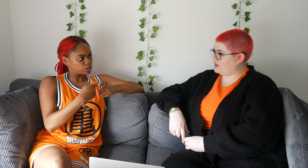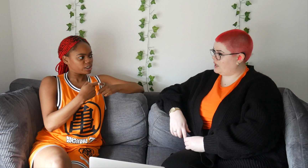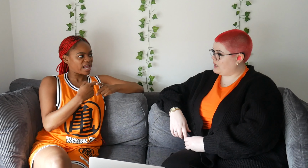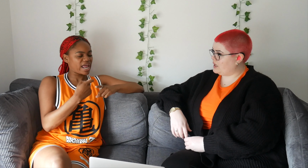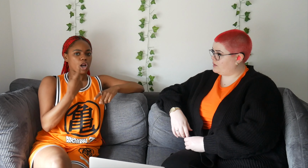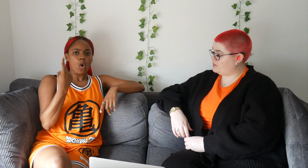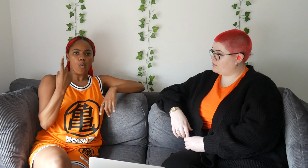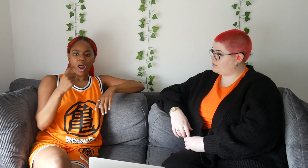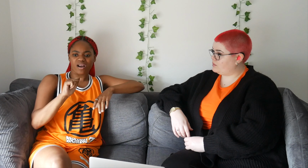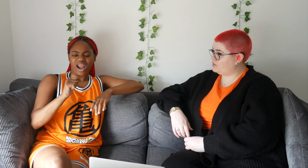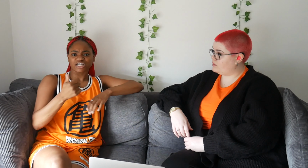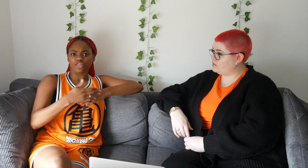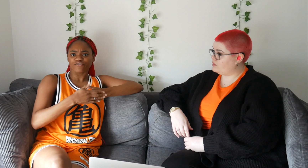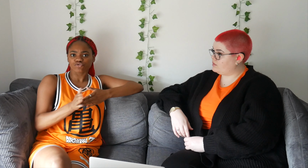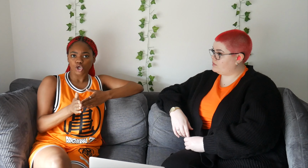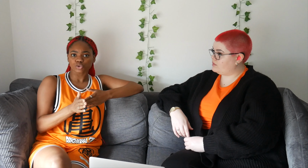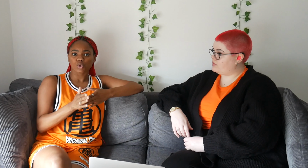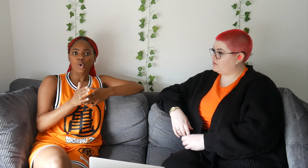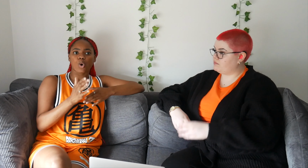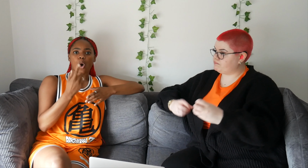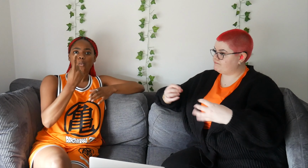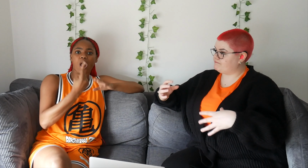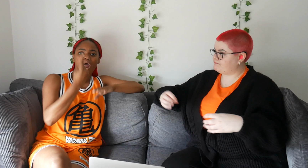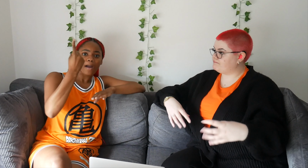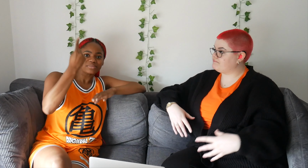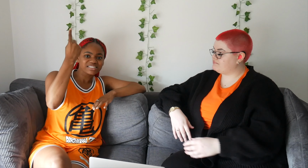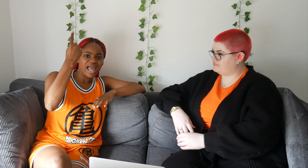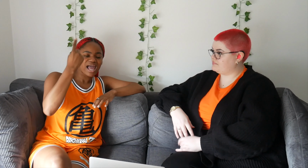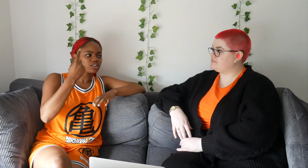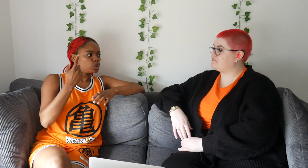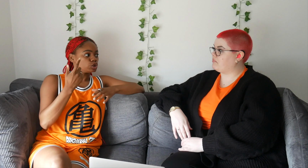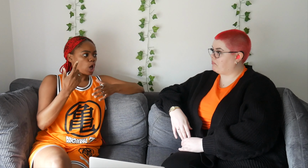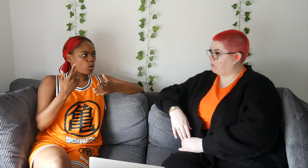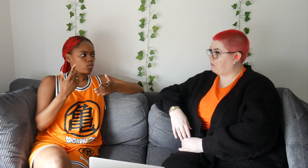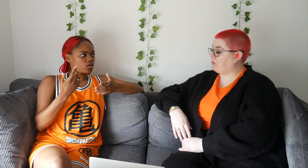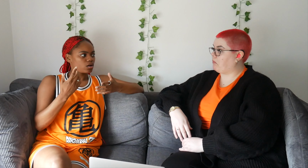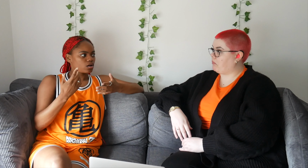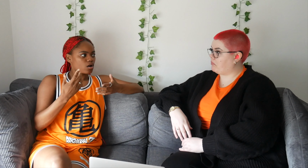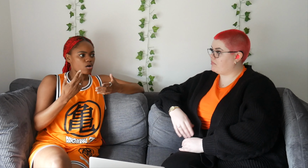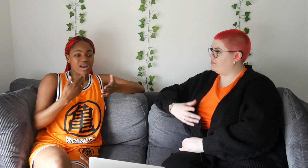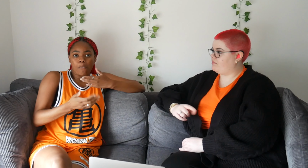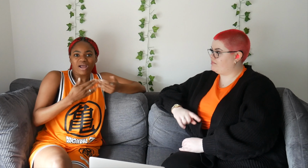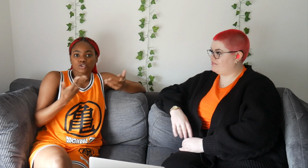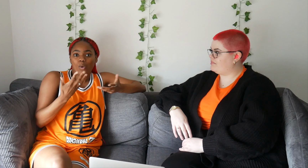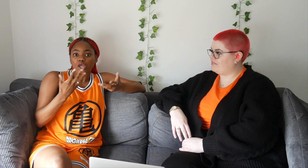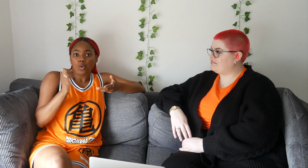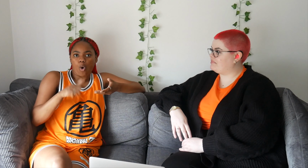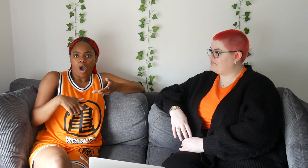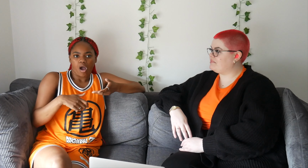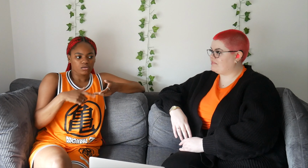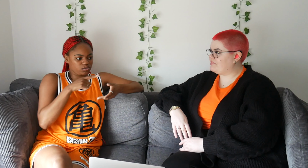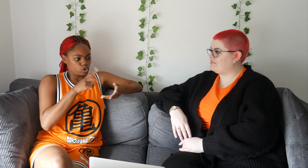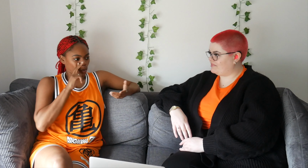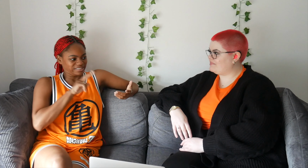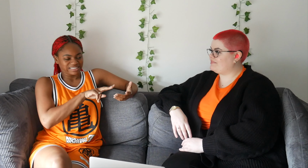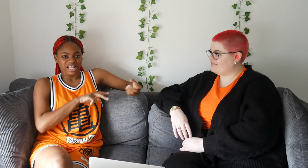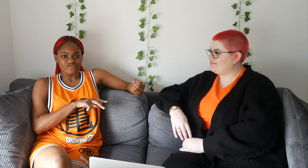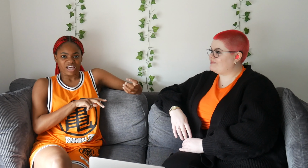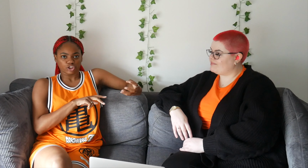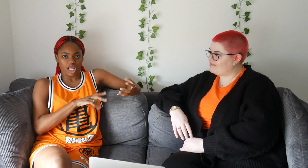kitchen, one next to the front door, one upstairs. So no matter where they are in the house, they can see those